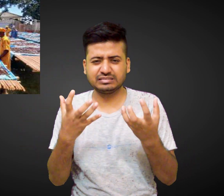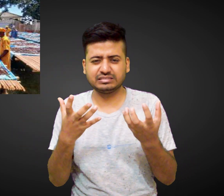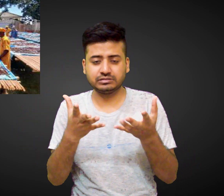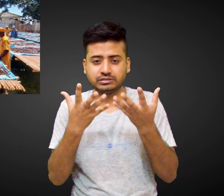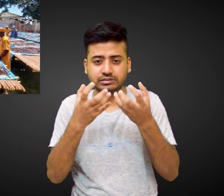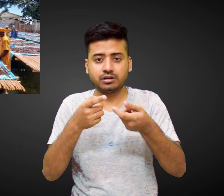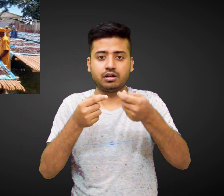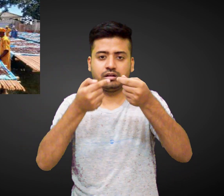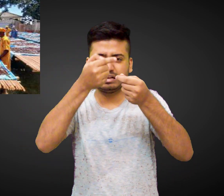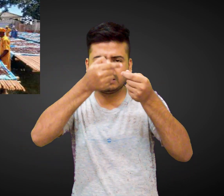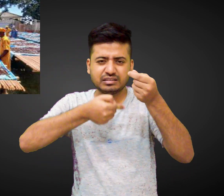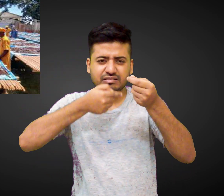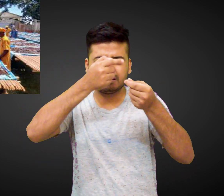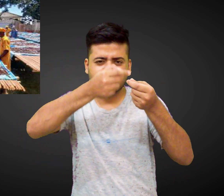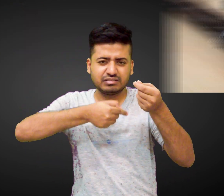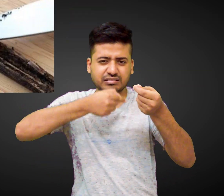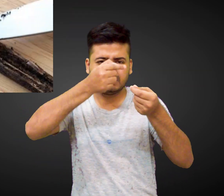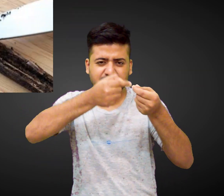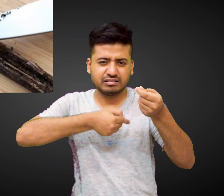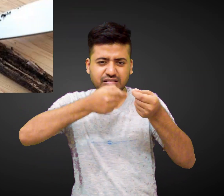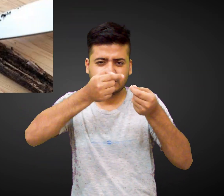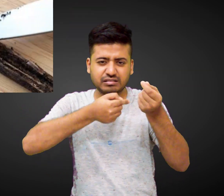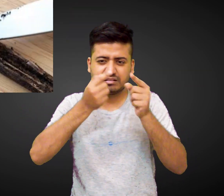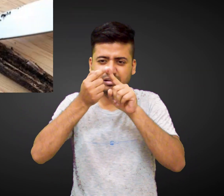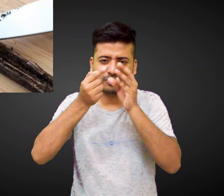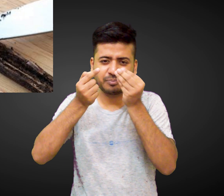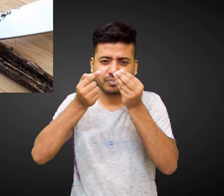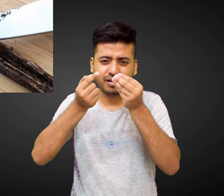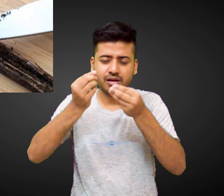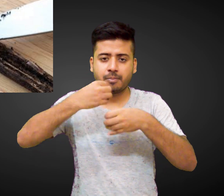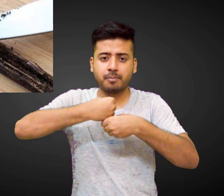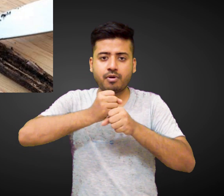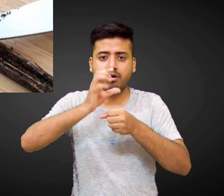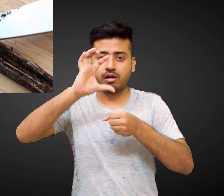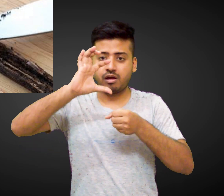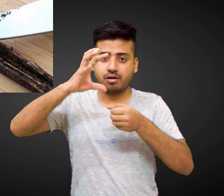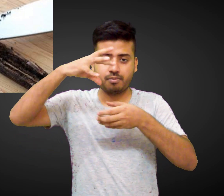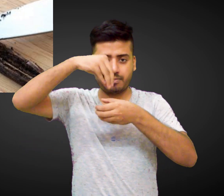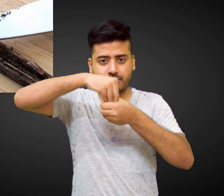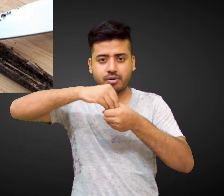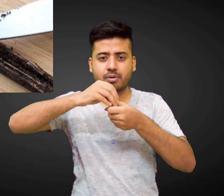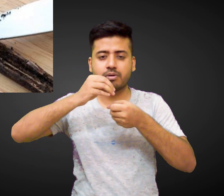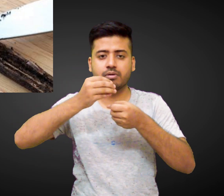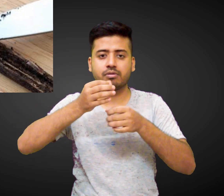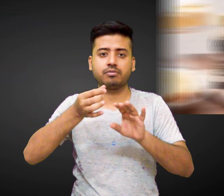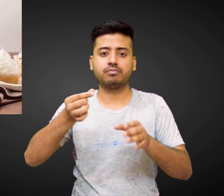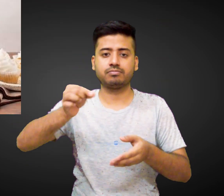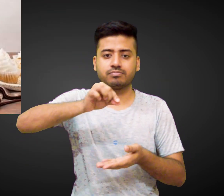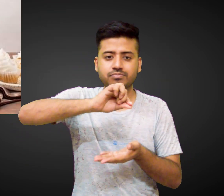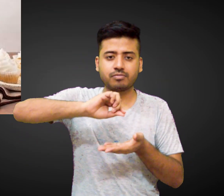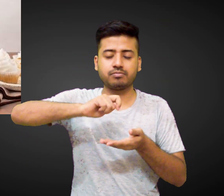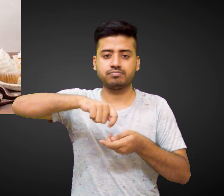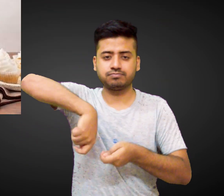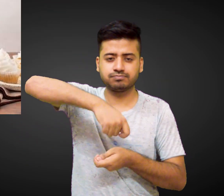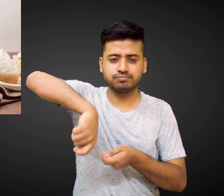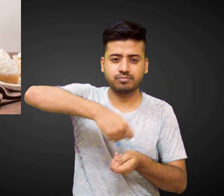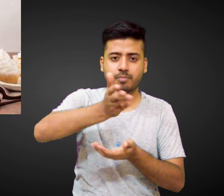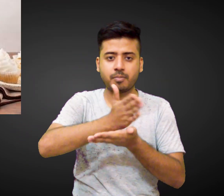Kadamba Foundation and Kerala Tourism. Vanilla bean offers a range of potential health benefits, including antioxidant and